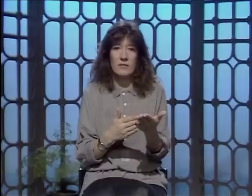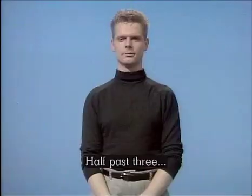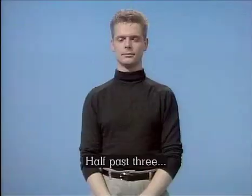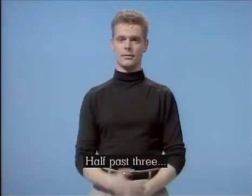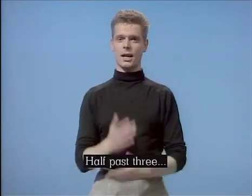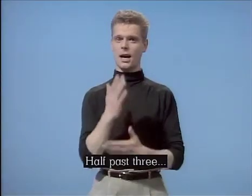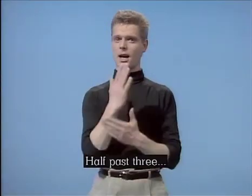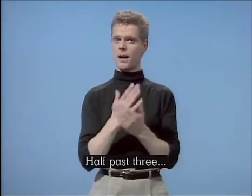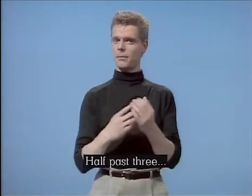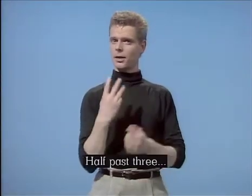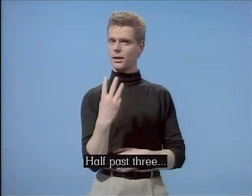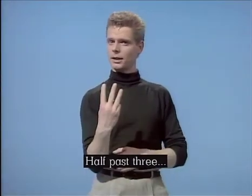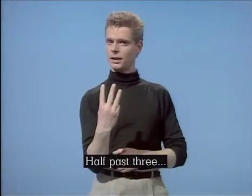this. 3:30.